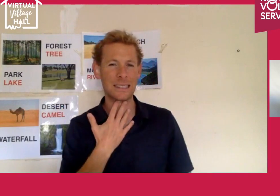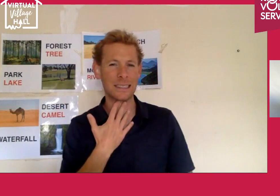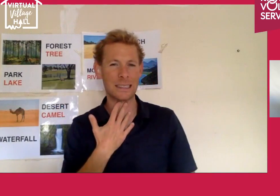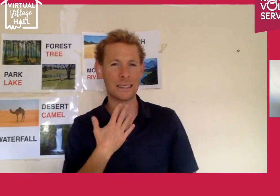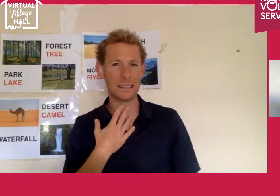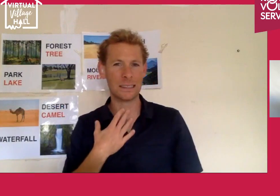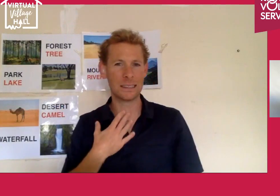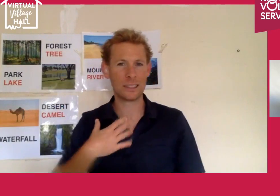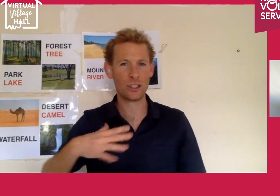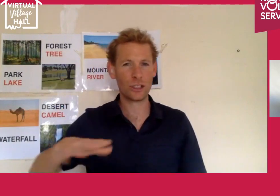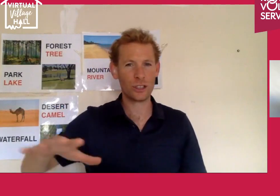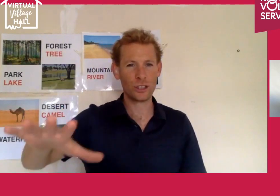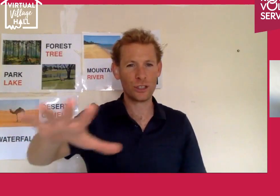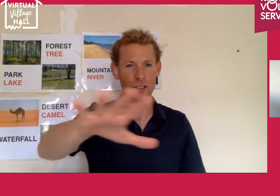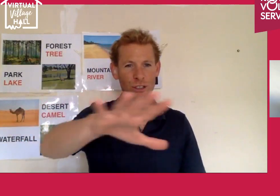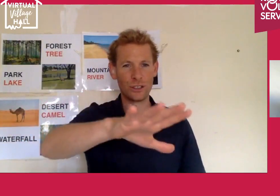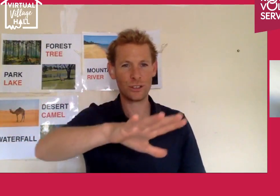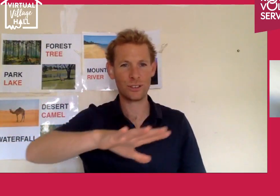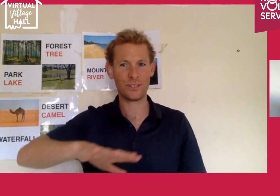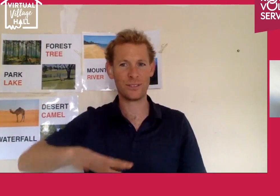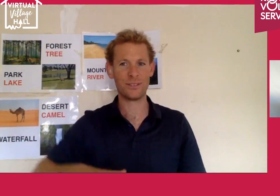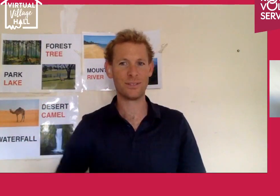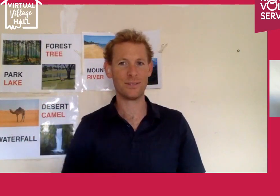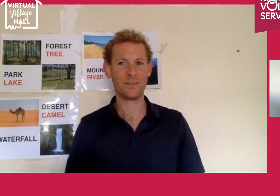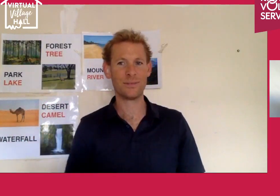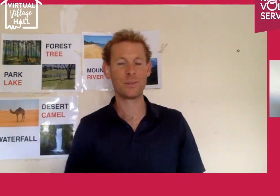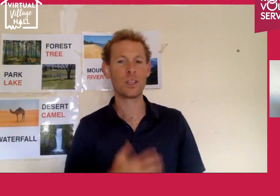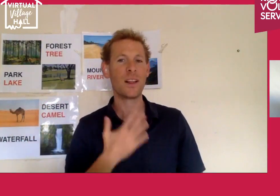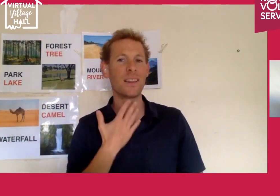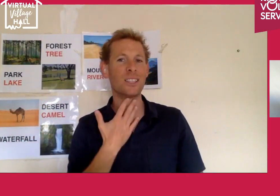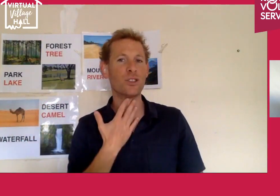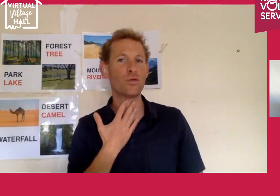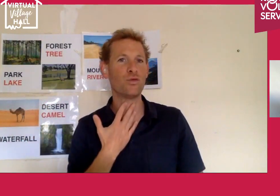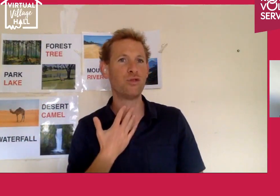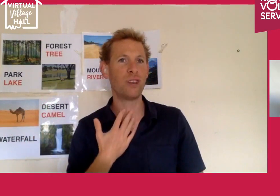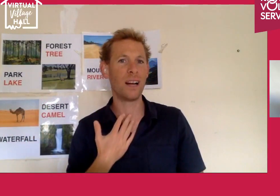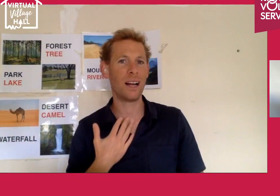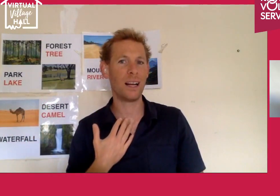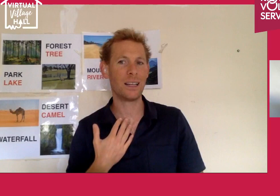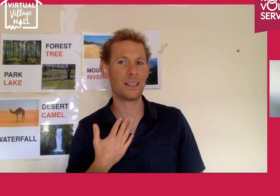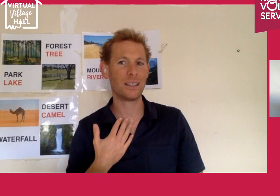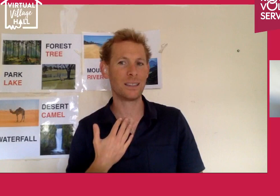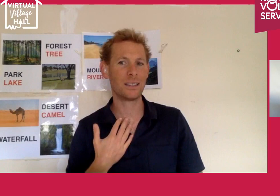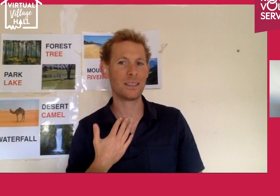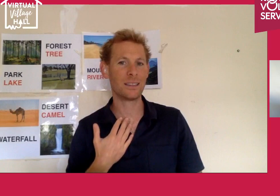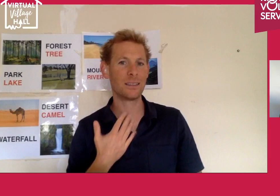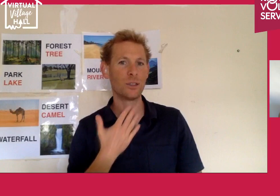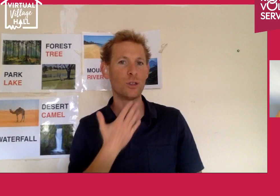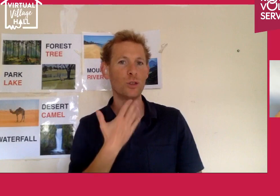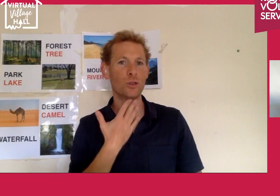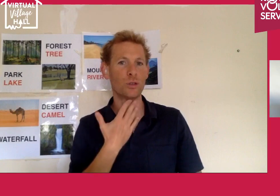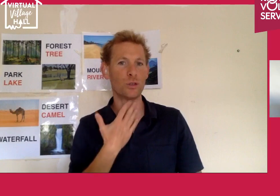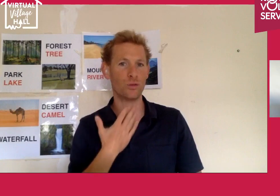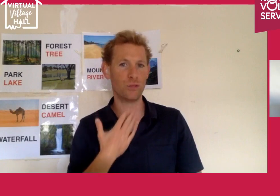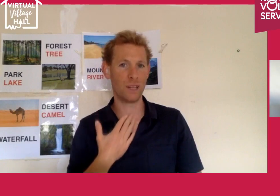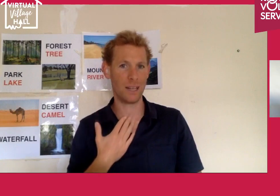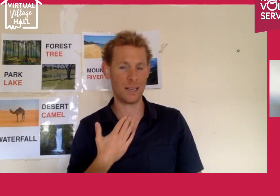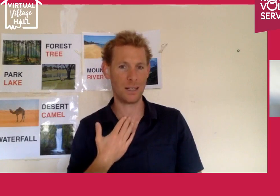So desert is dry land. So it's the sign for dry and then land.